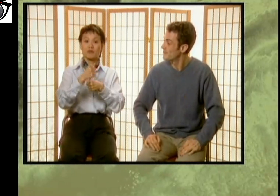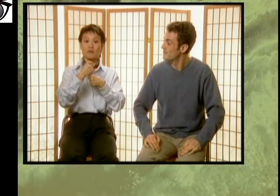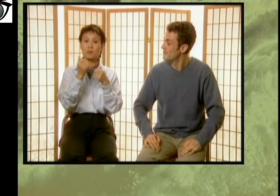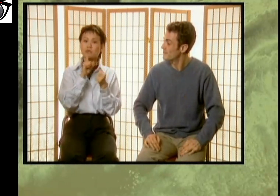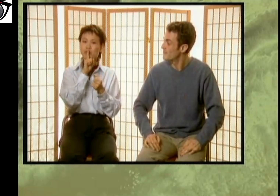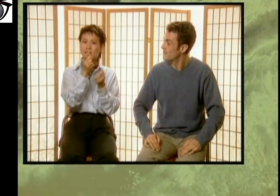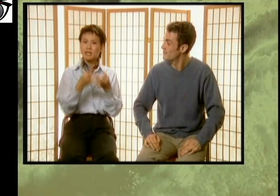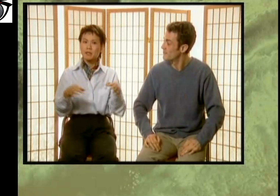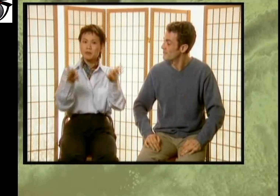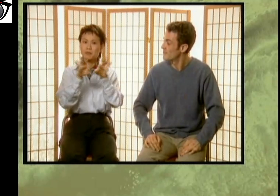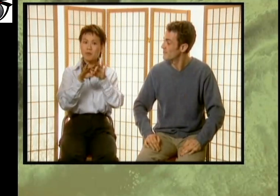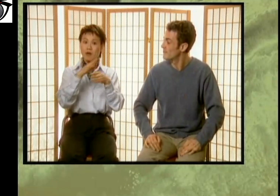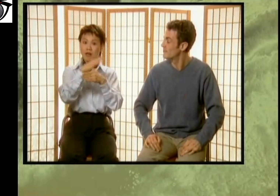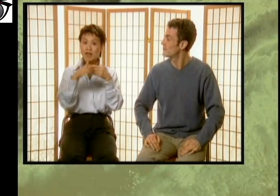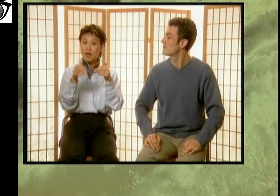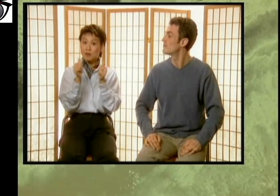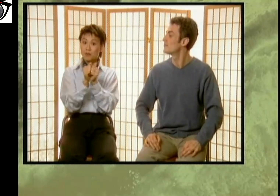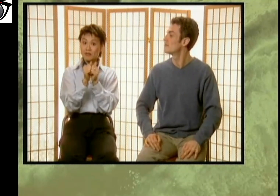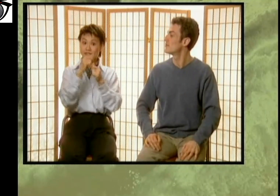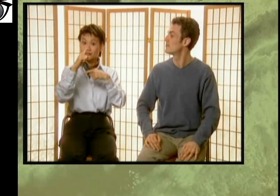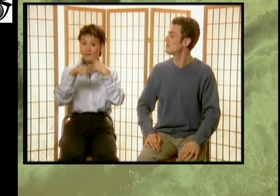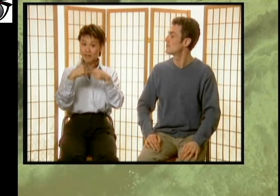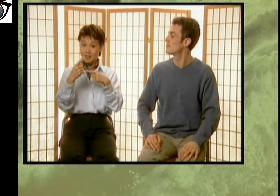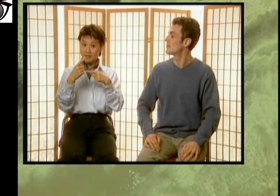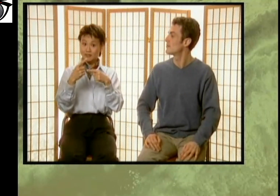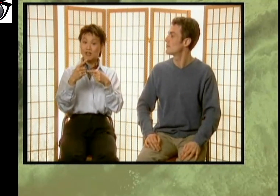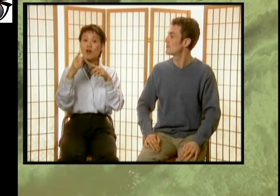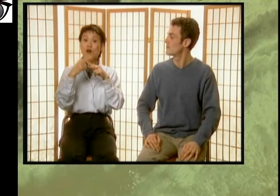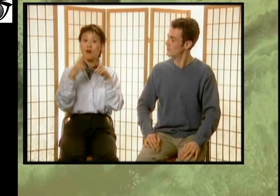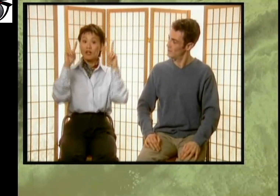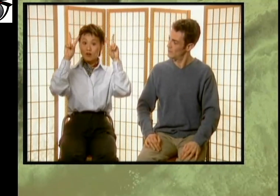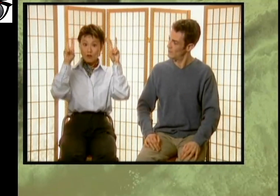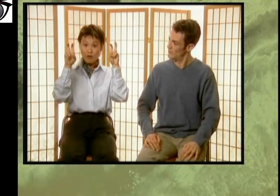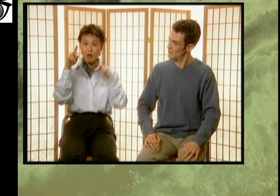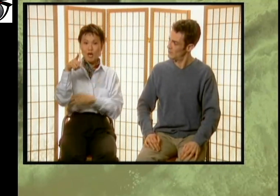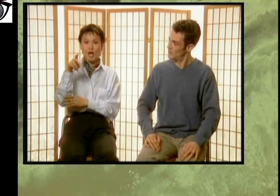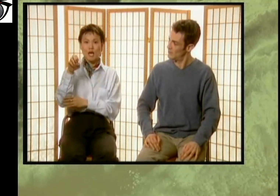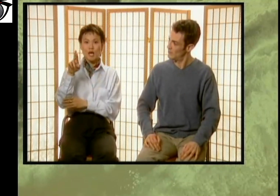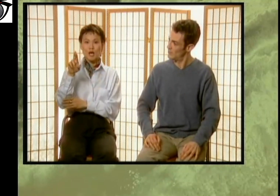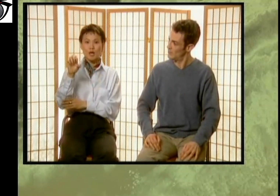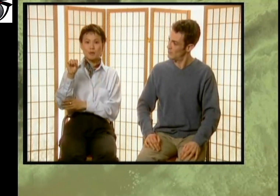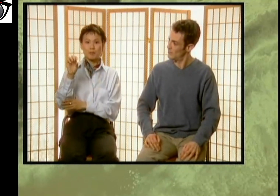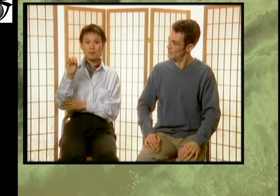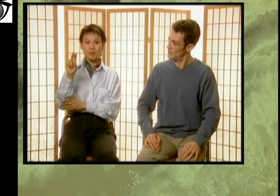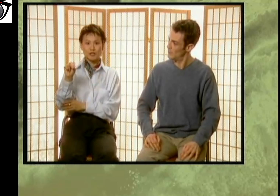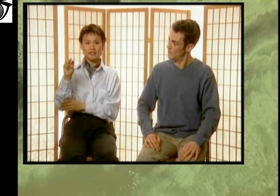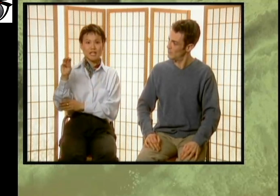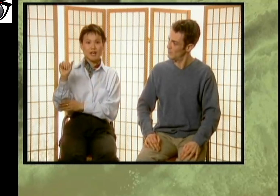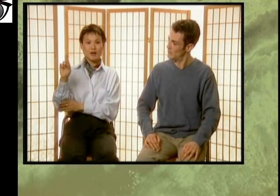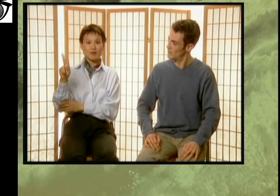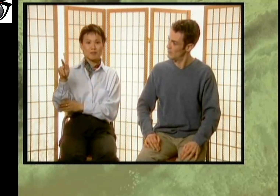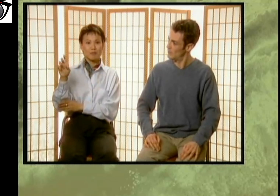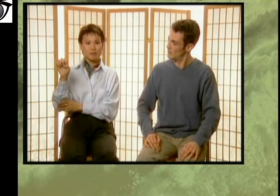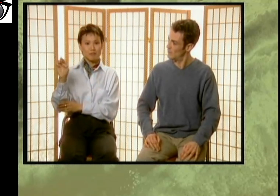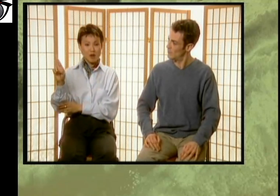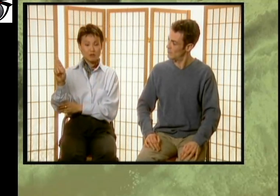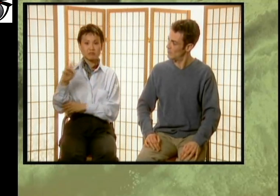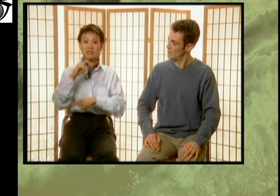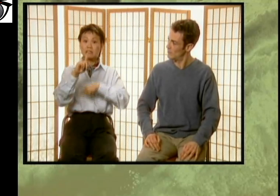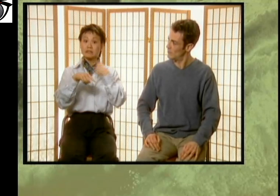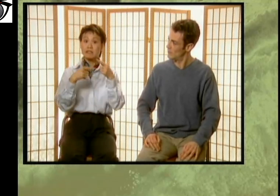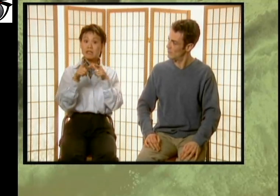Many occupations are formed with an important ending on the sign, often called person